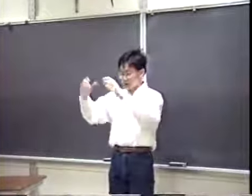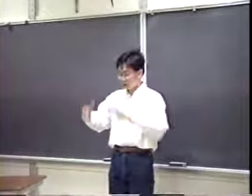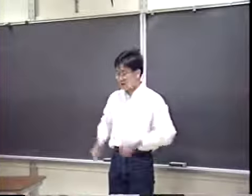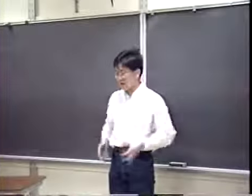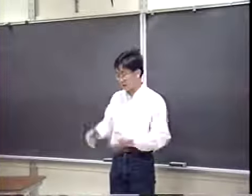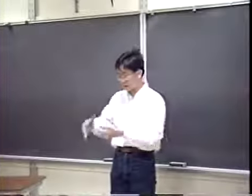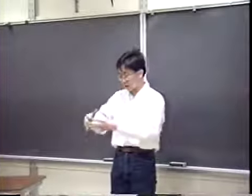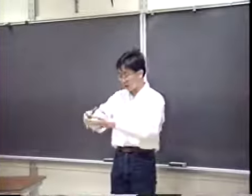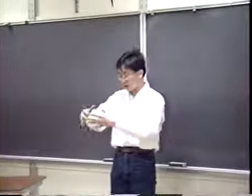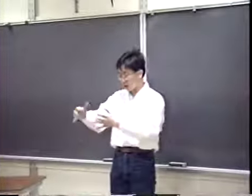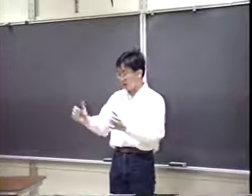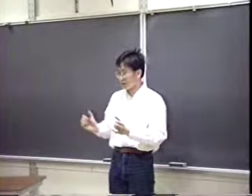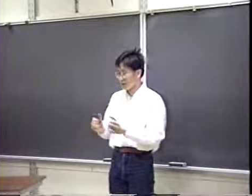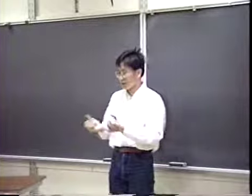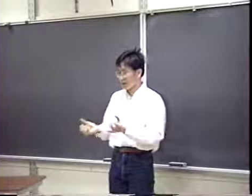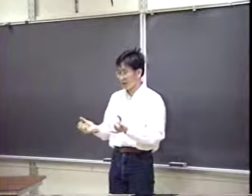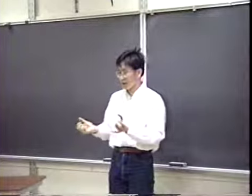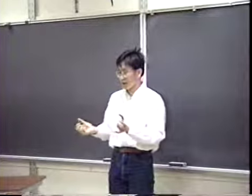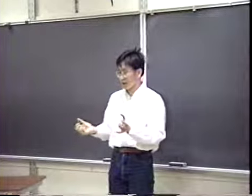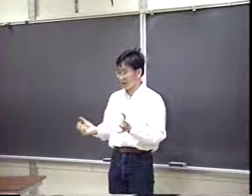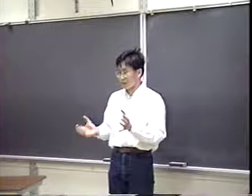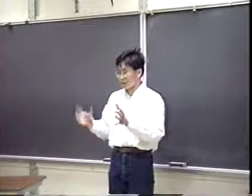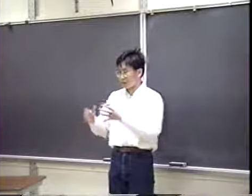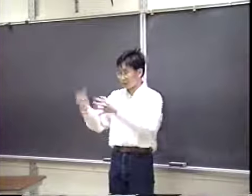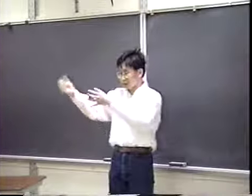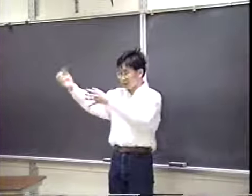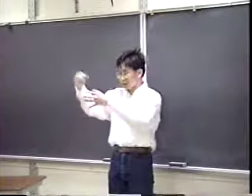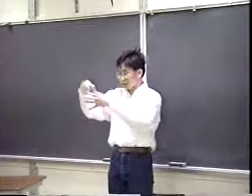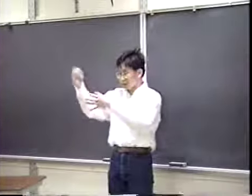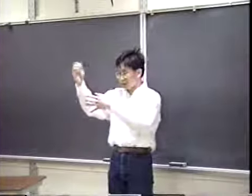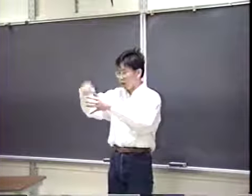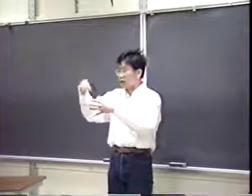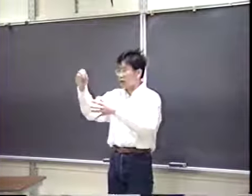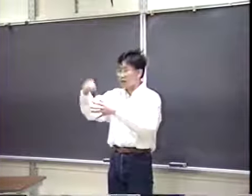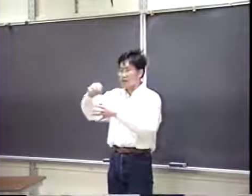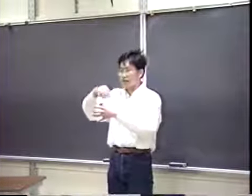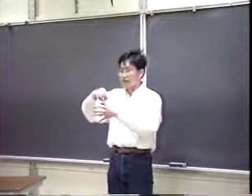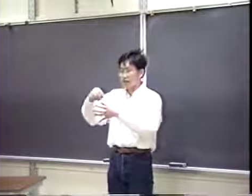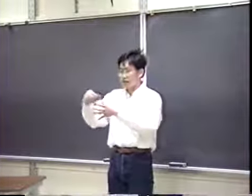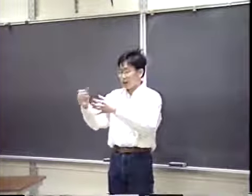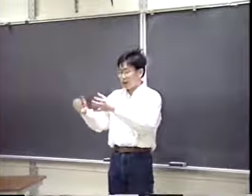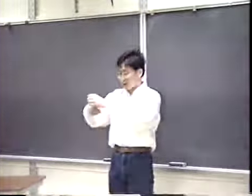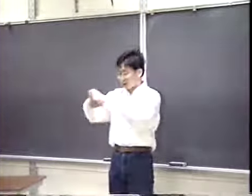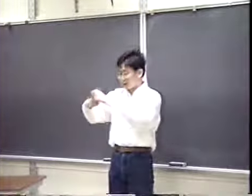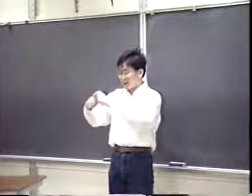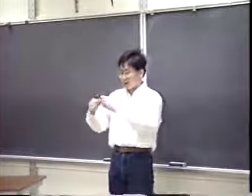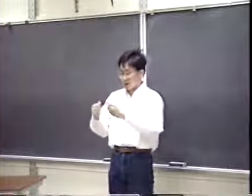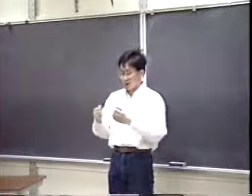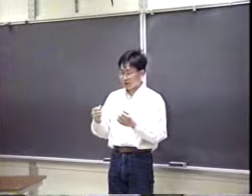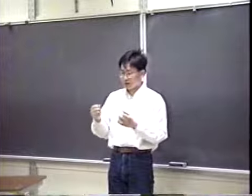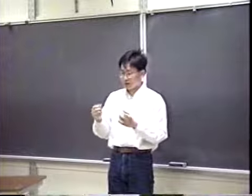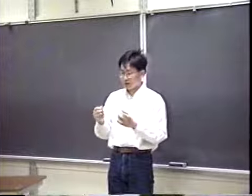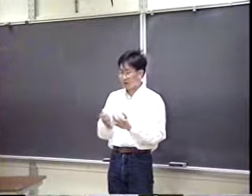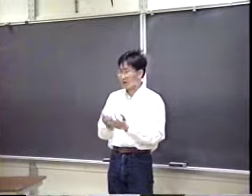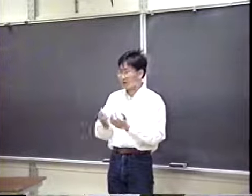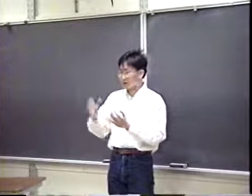used a cloth bag to collect all the insects, and then at night the